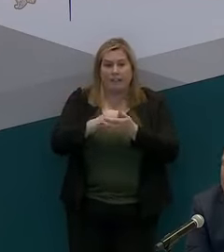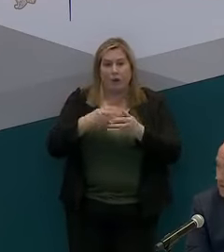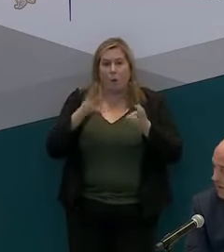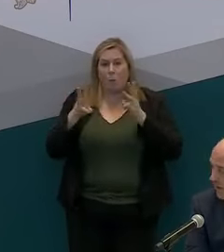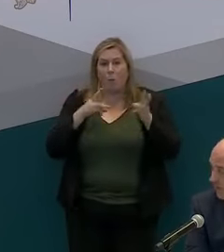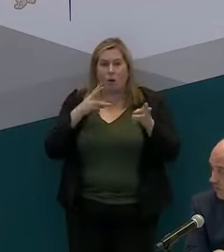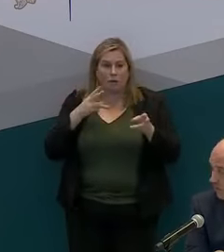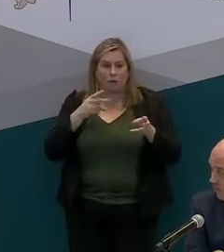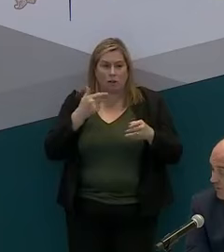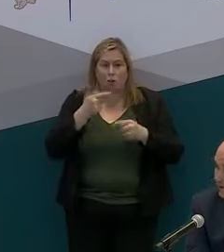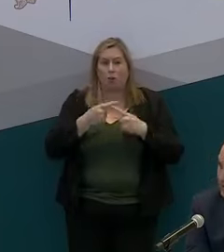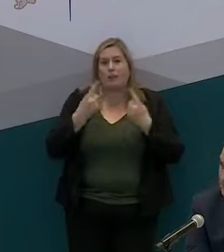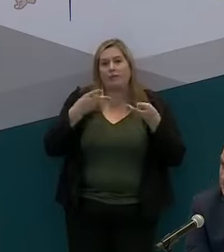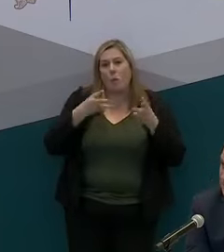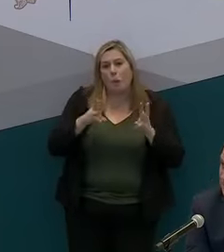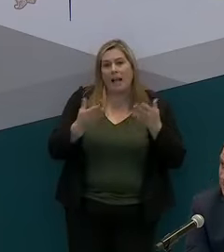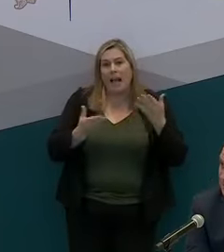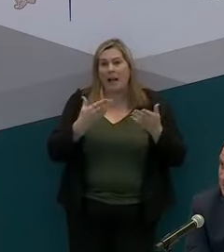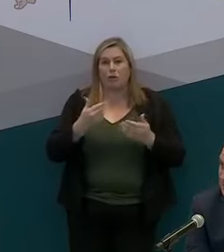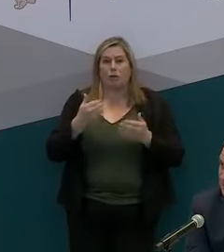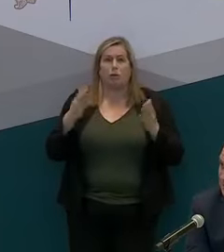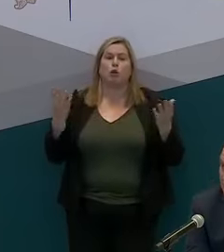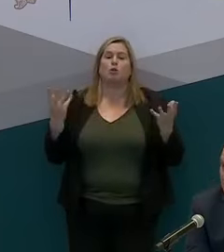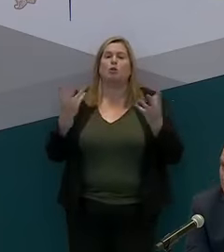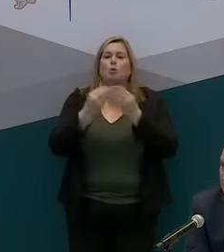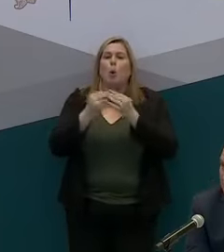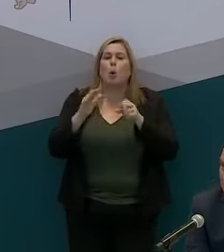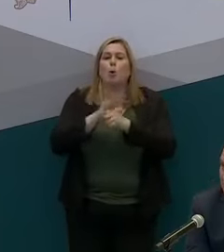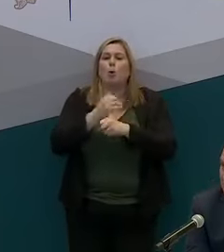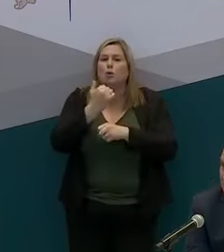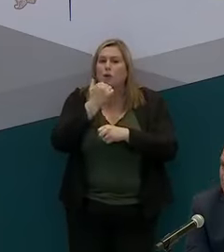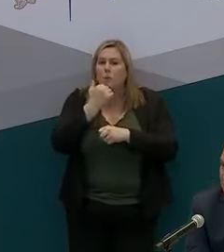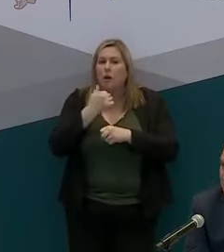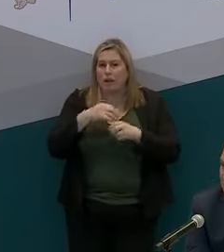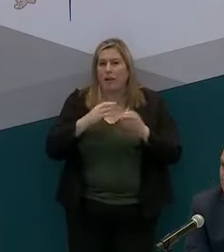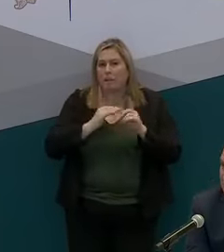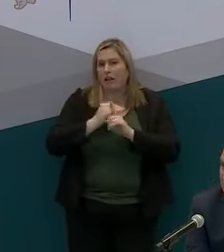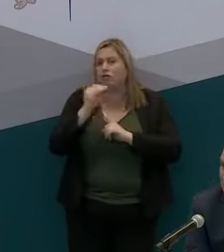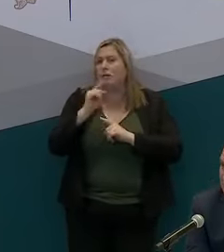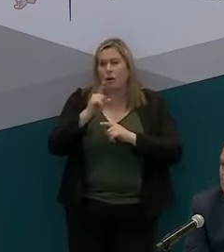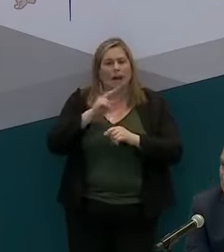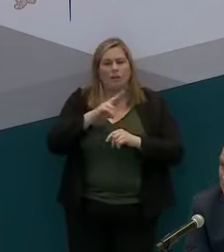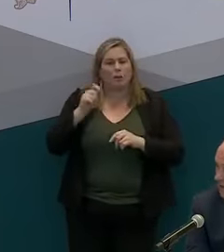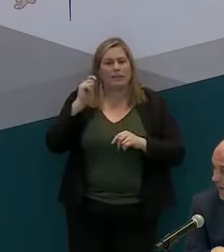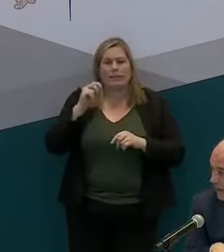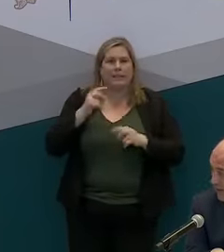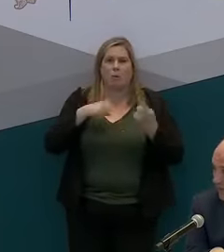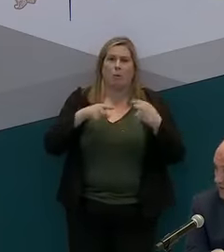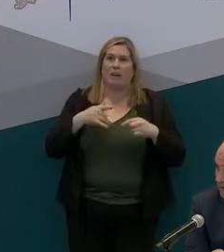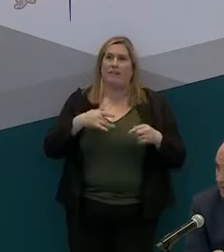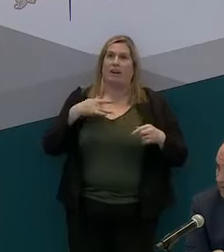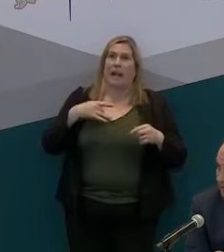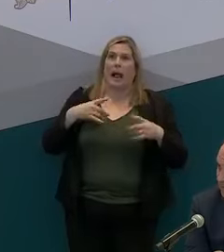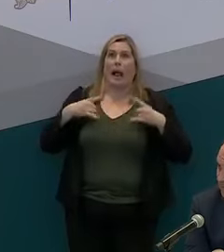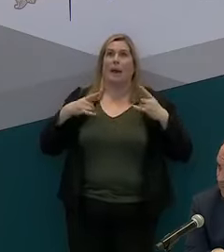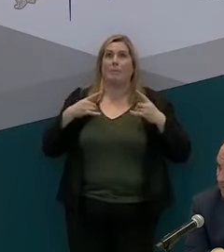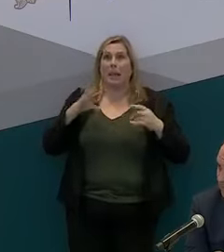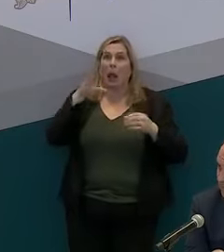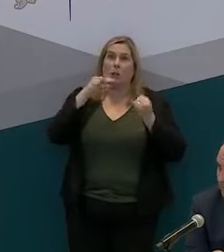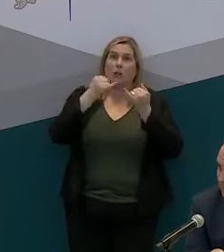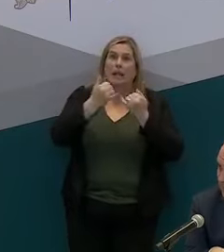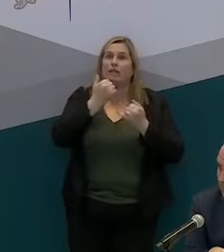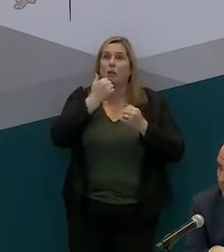which the total number of cases can increase. I don't think it's time for us to be taking anything, let's say, encouraging as yet